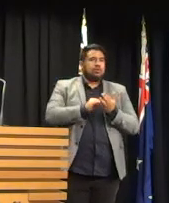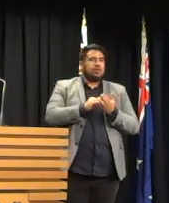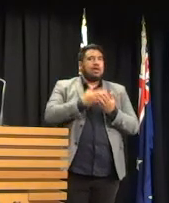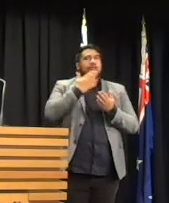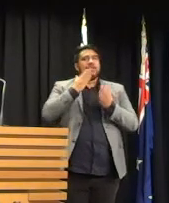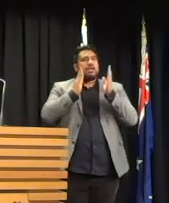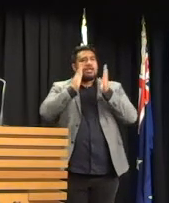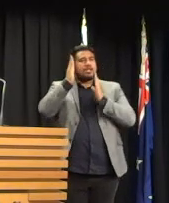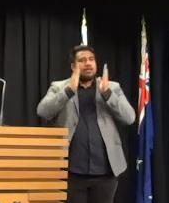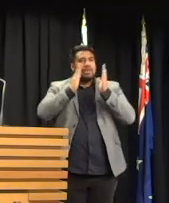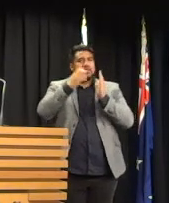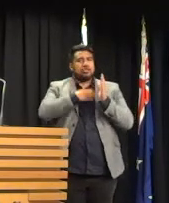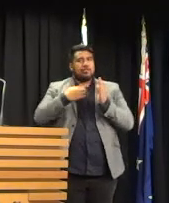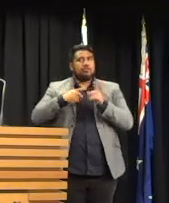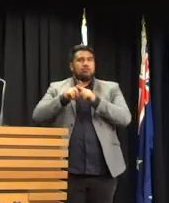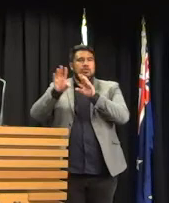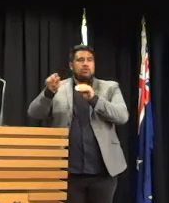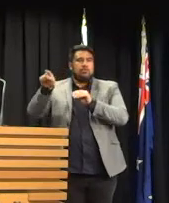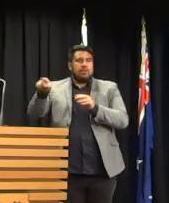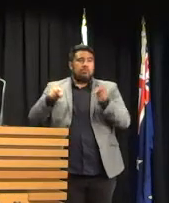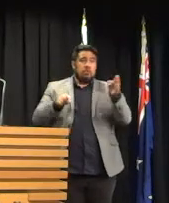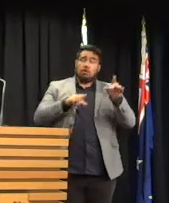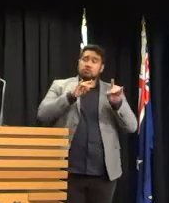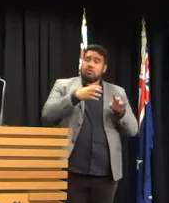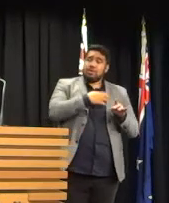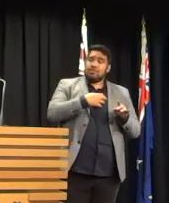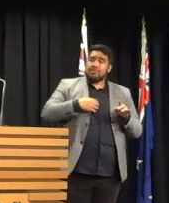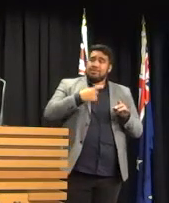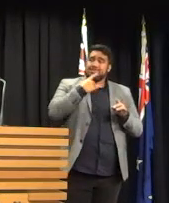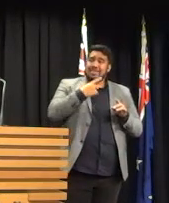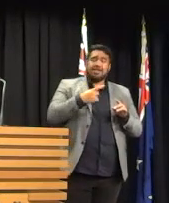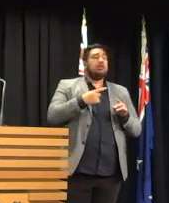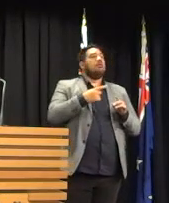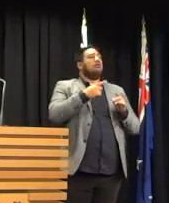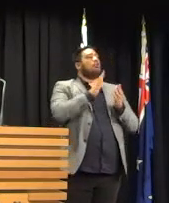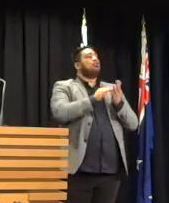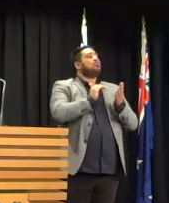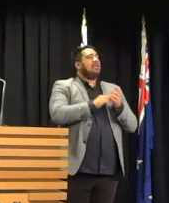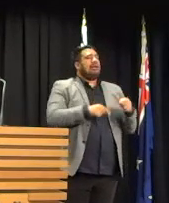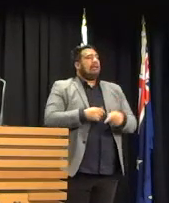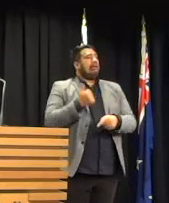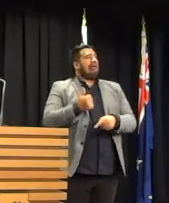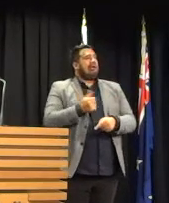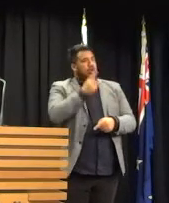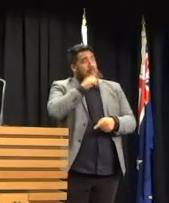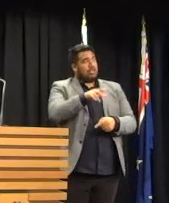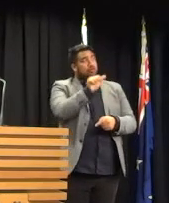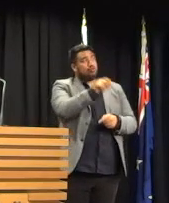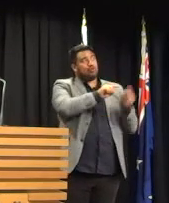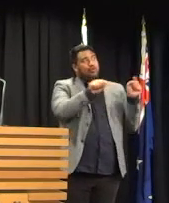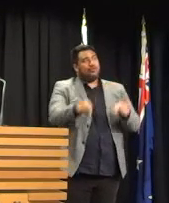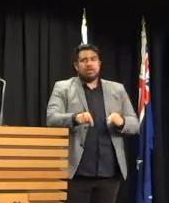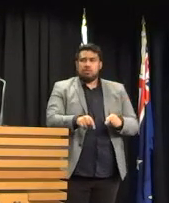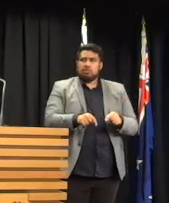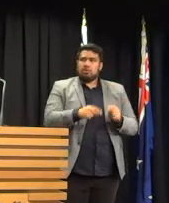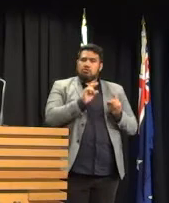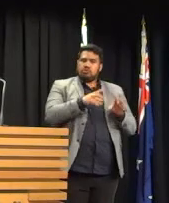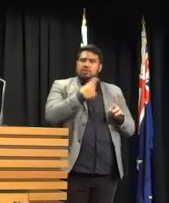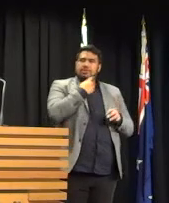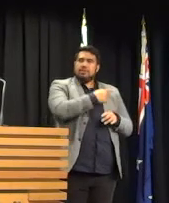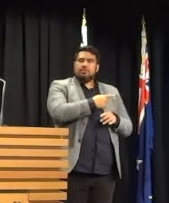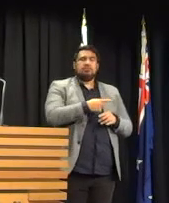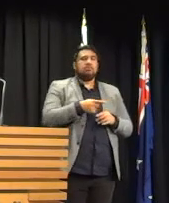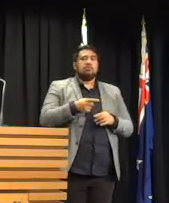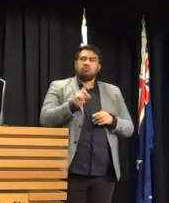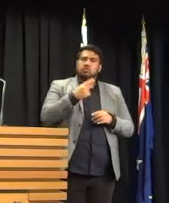done to stop that. The Australian government says that New Zealand is being marketed to people smugglers as a destination. What do you say to that? Oh, that